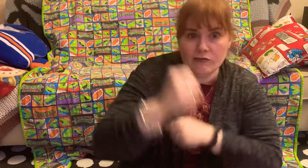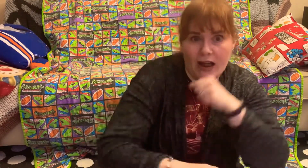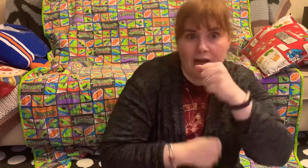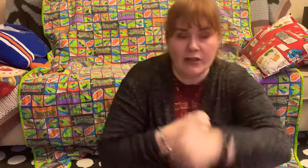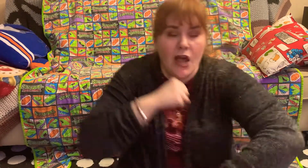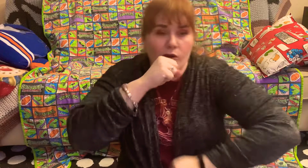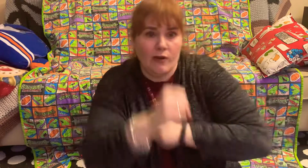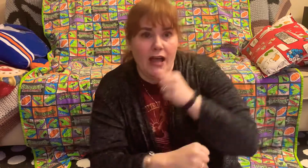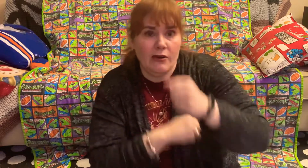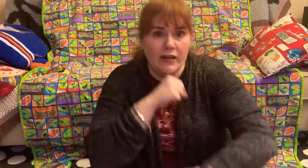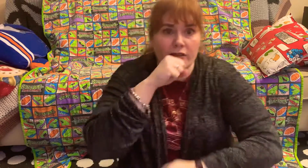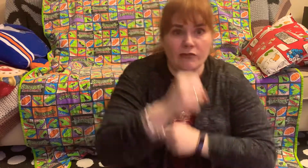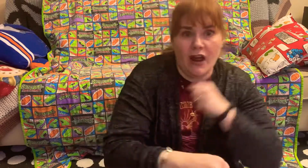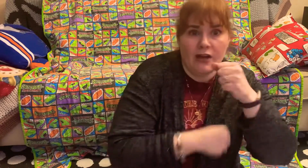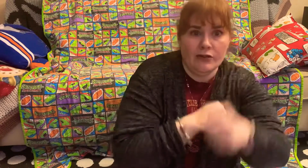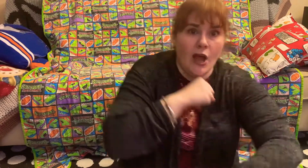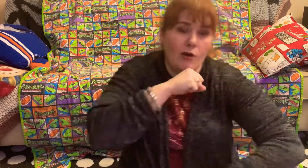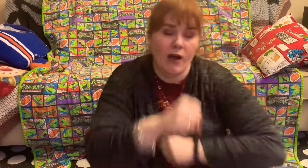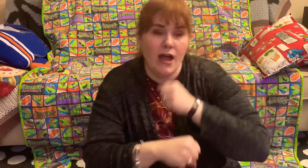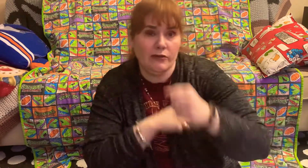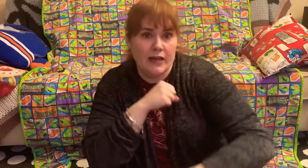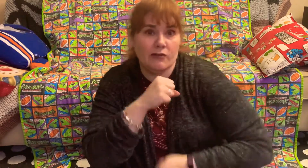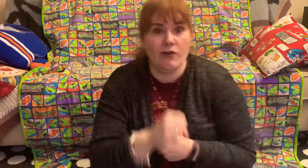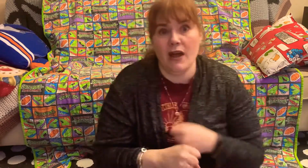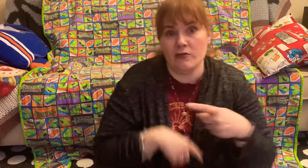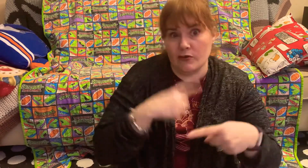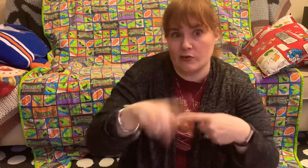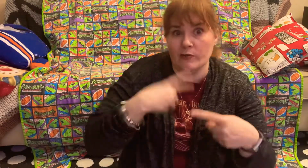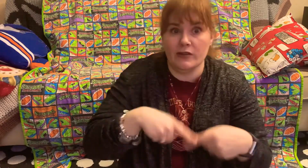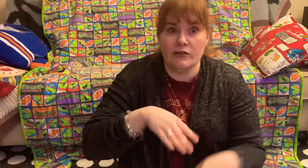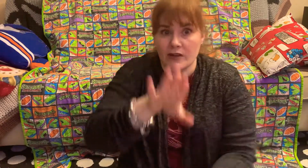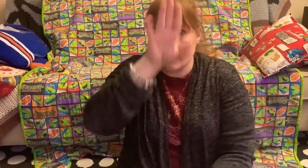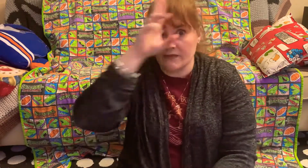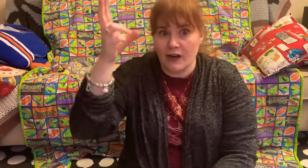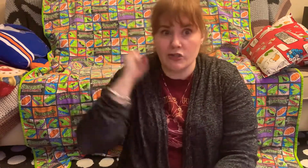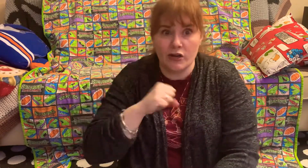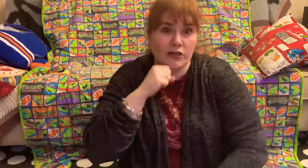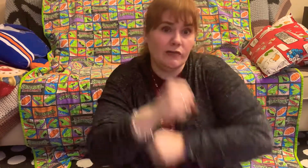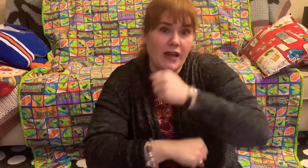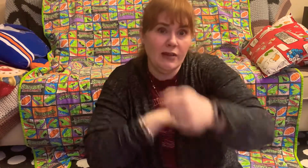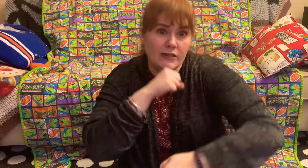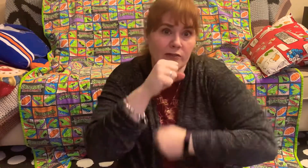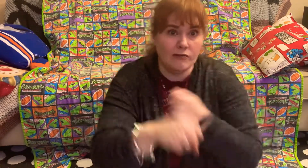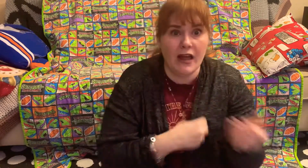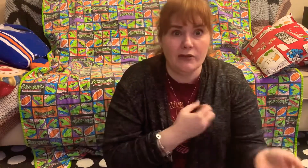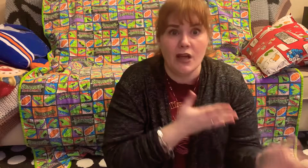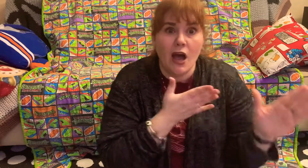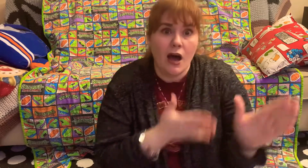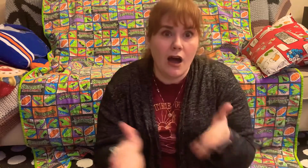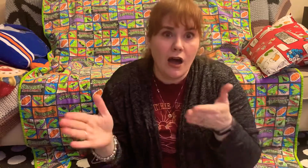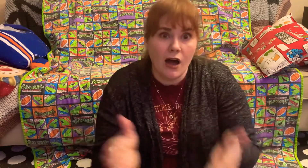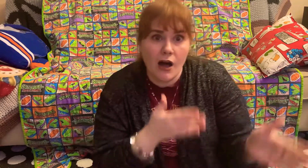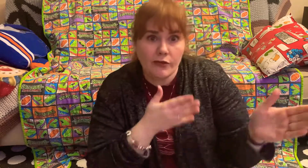round, round and round, round and round. The wheels on the fire truck go round and round, all through